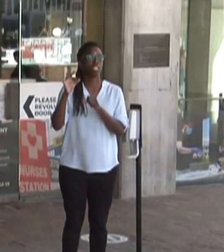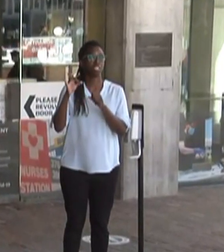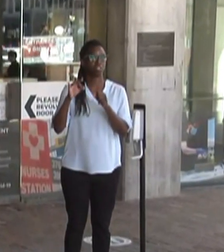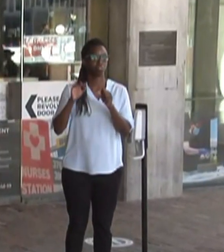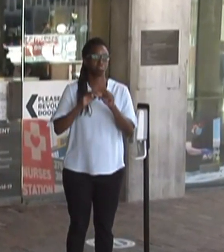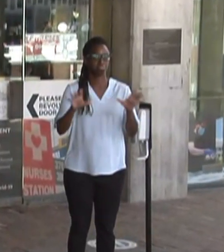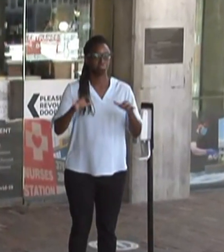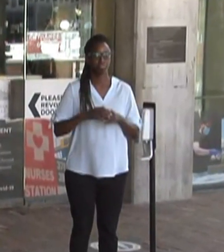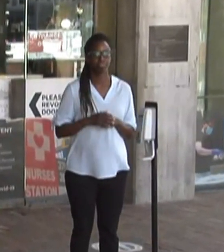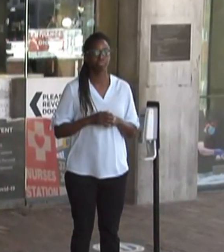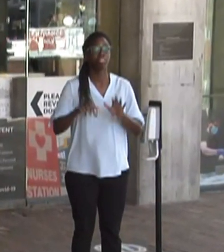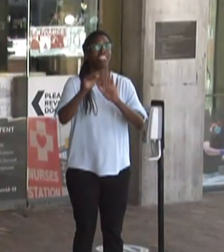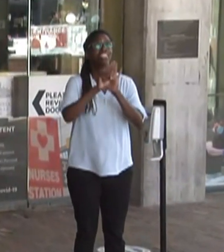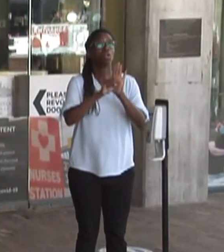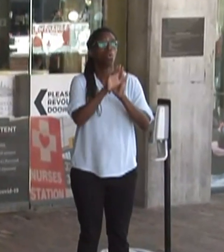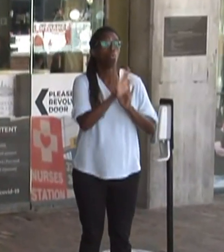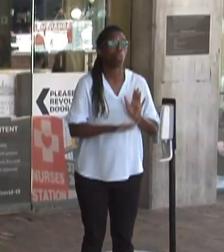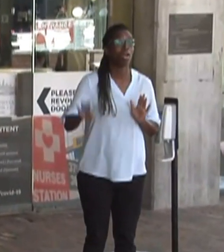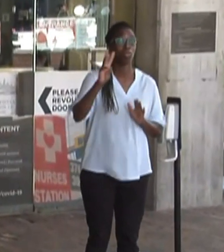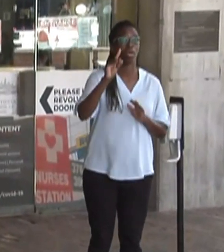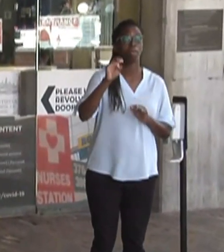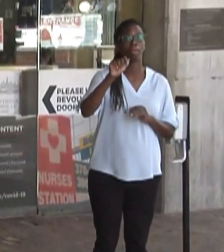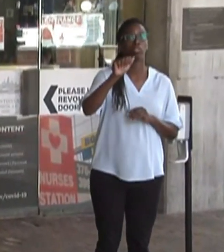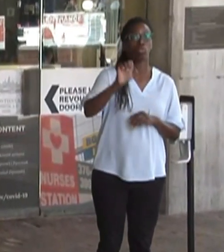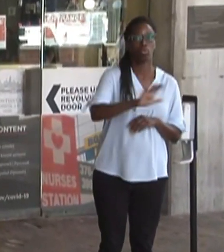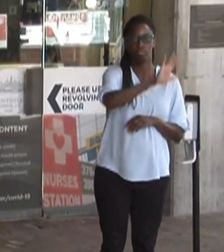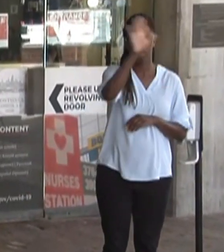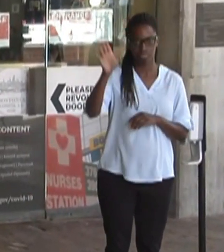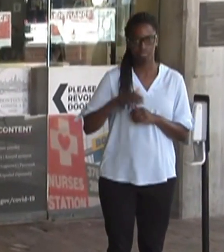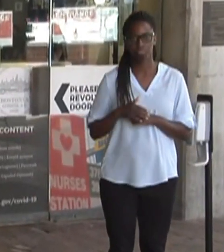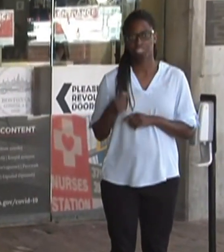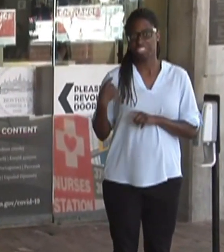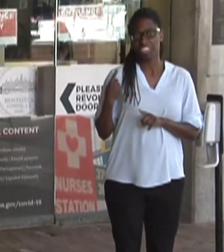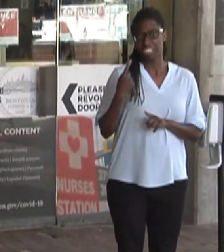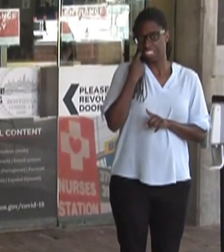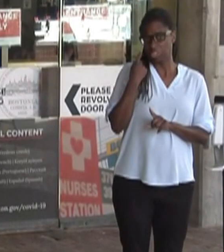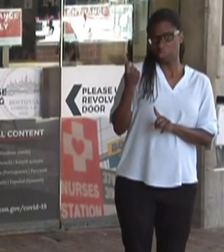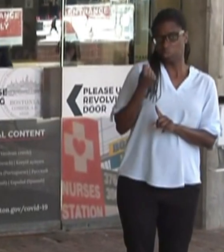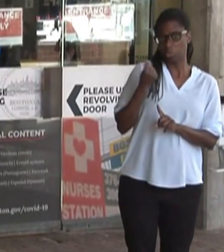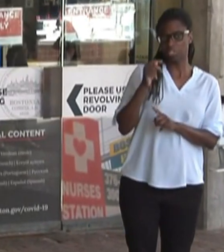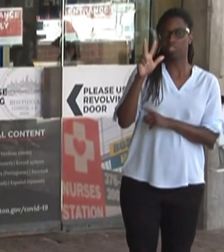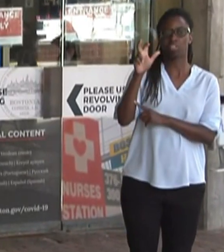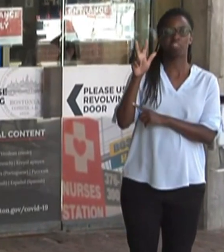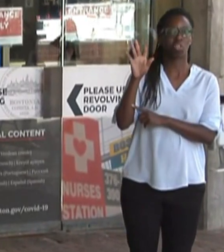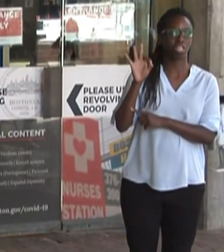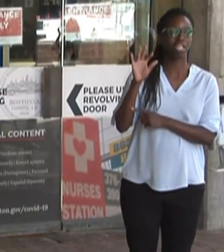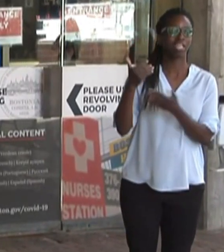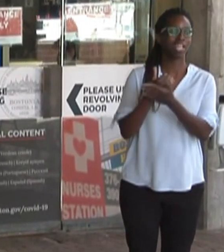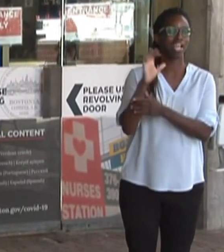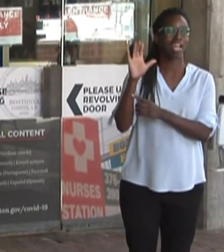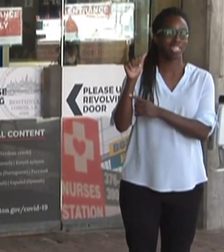Tuesday, there were 349 new confirmed cases, bringing the total in the Commonwealth to